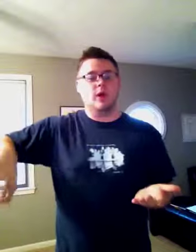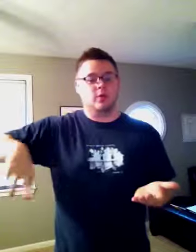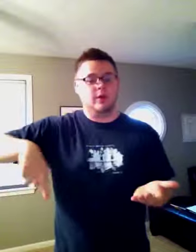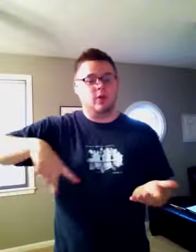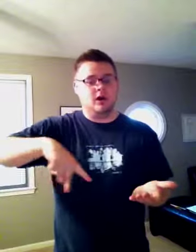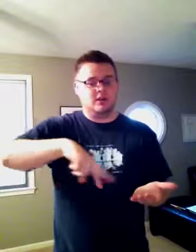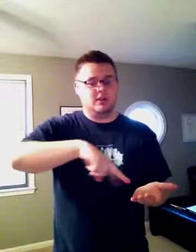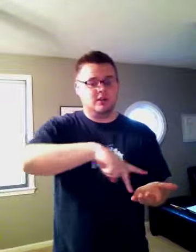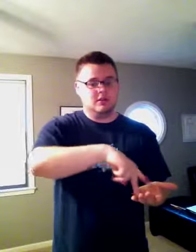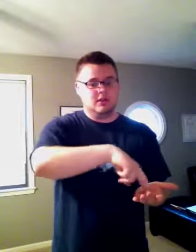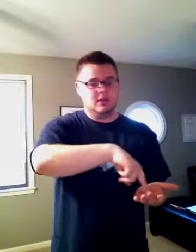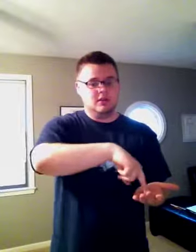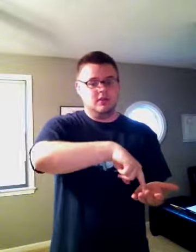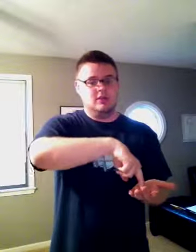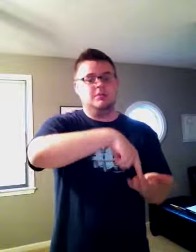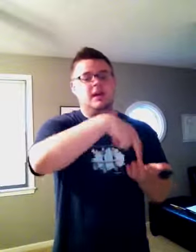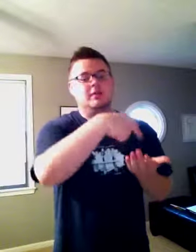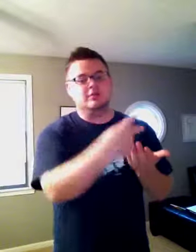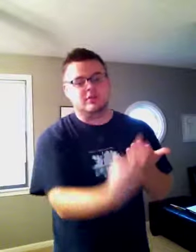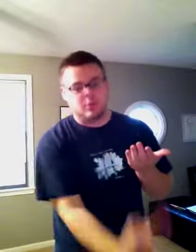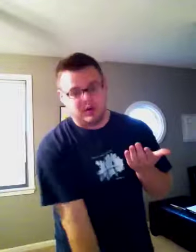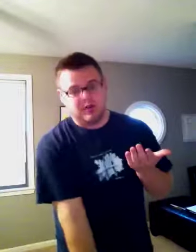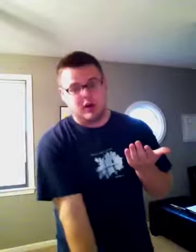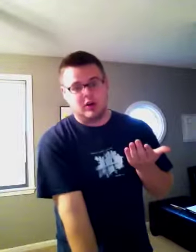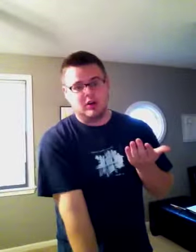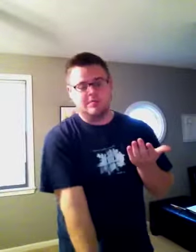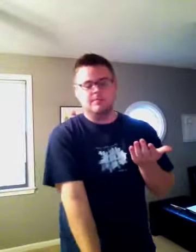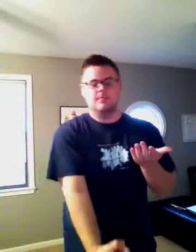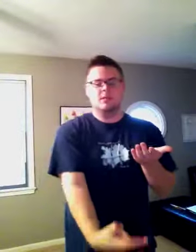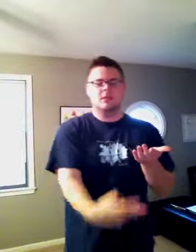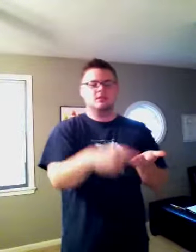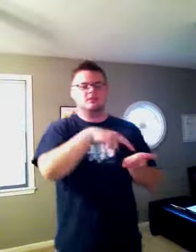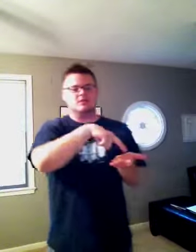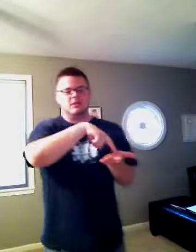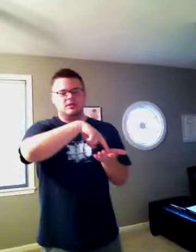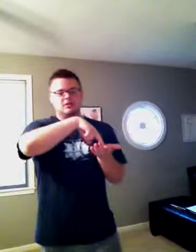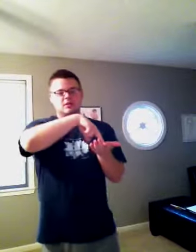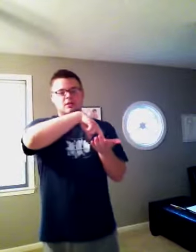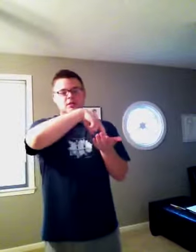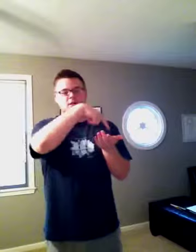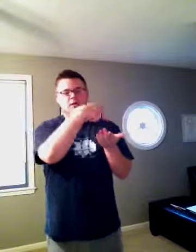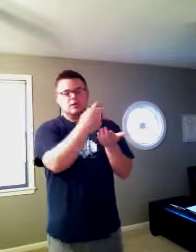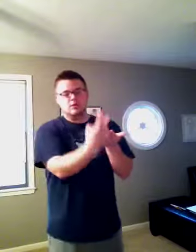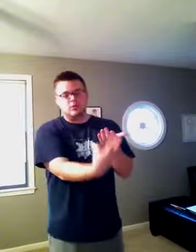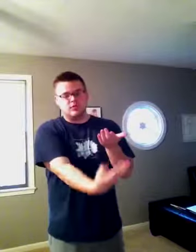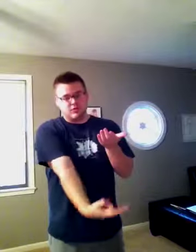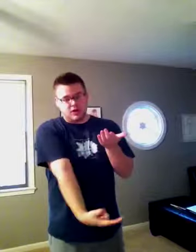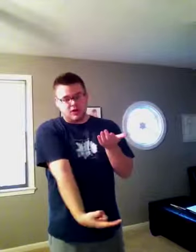when we walk, sometimes we fall. See if I can. We fall.